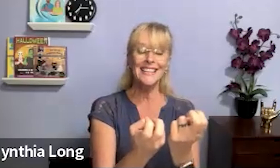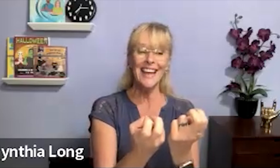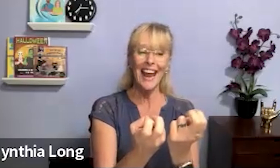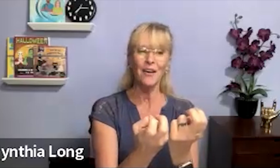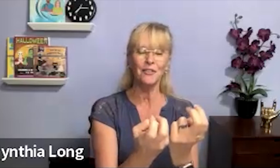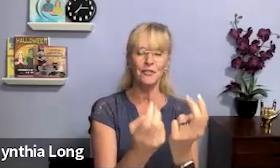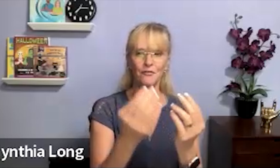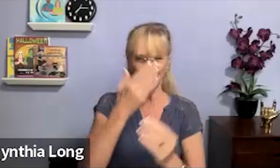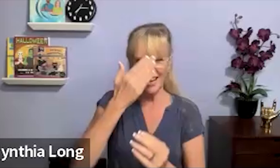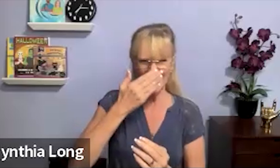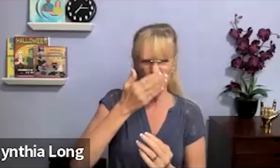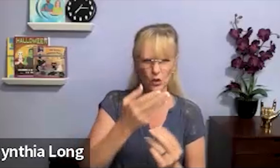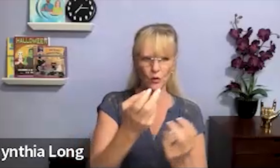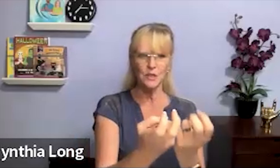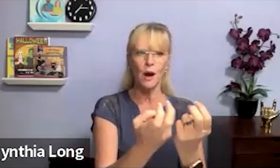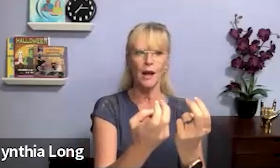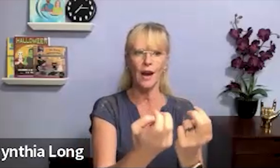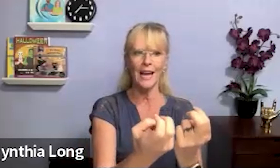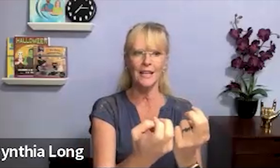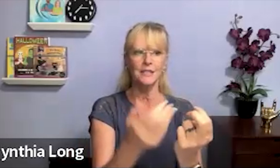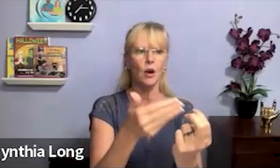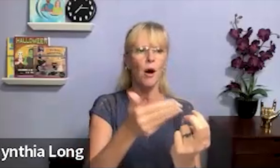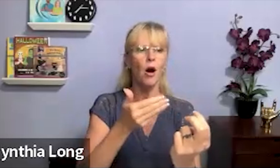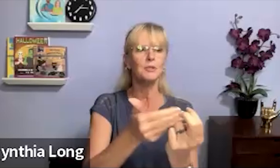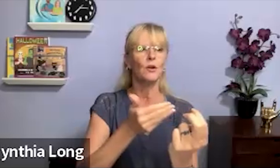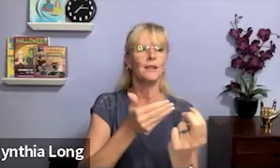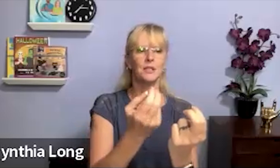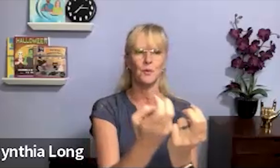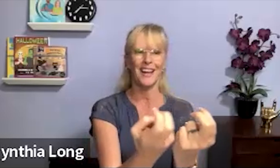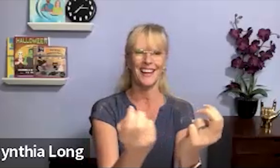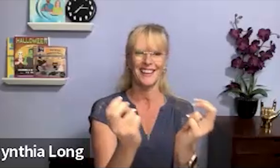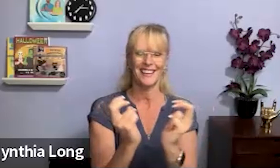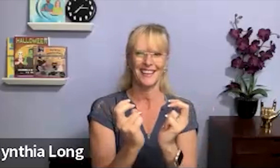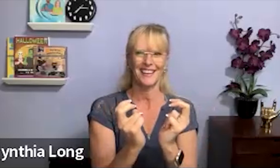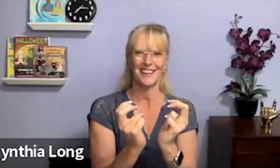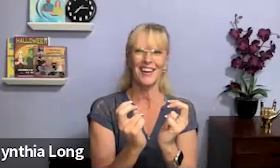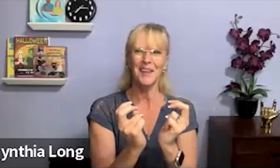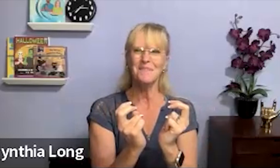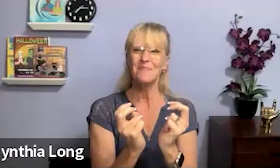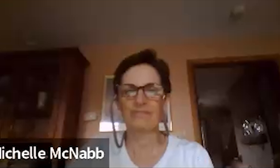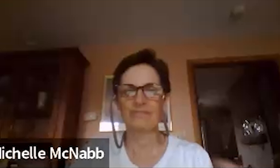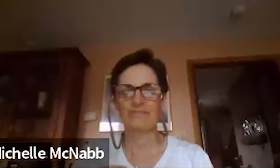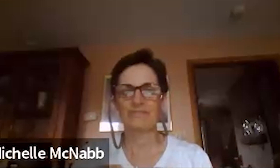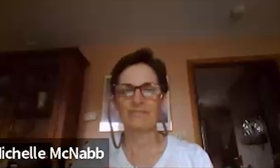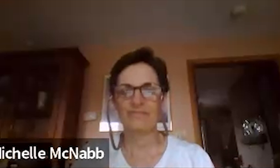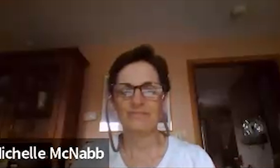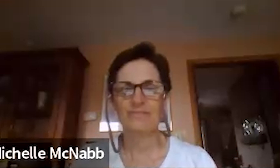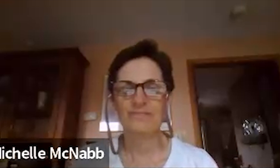sitting down facing you. That's why our hands, our palms are this way. Okay. Mm-hmm. So once again, so you